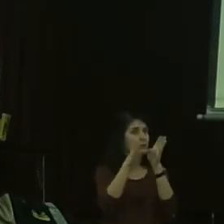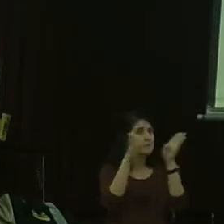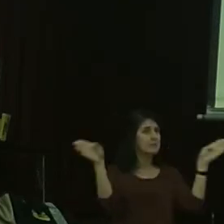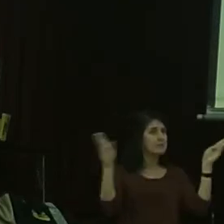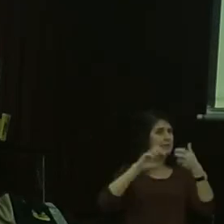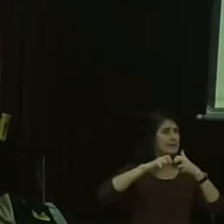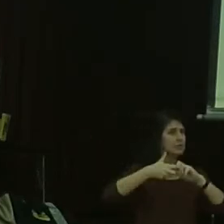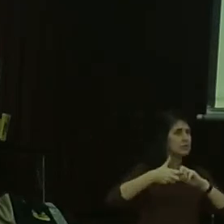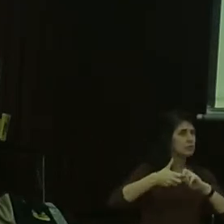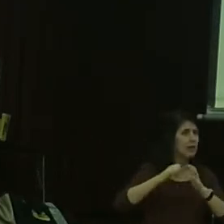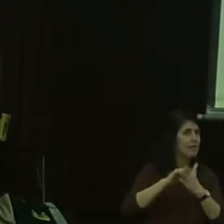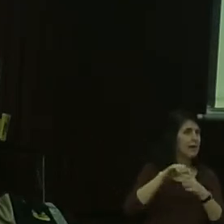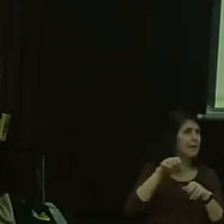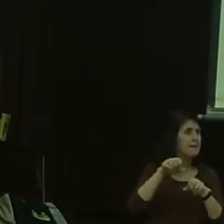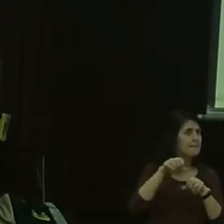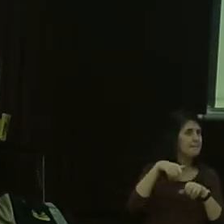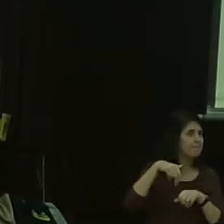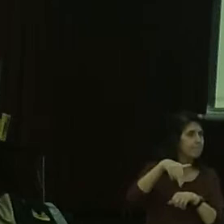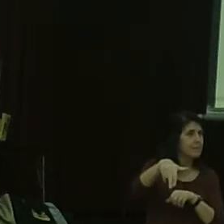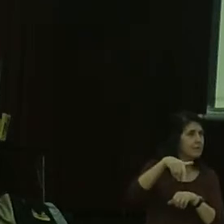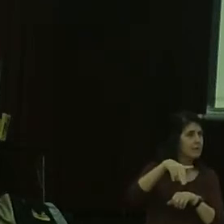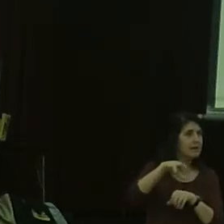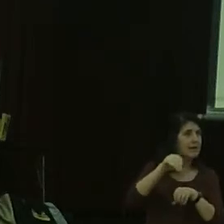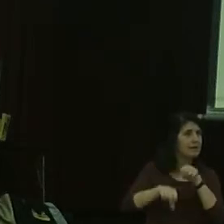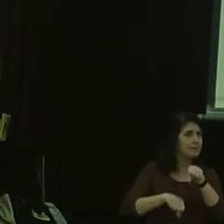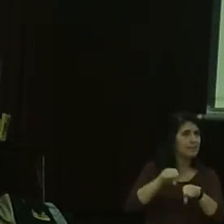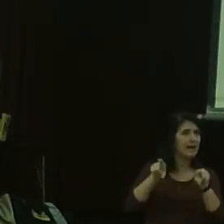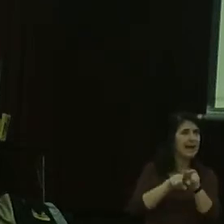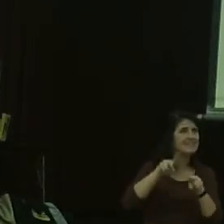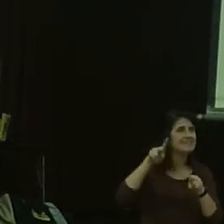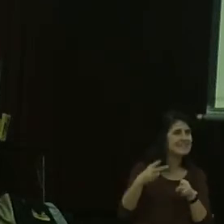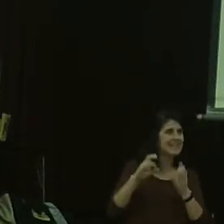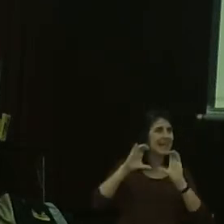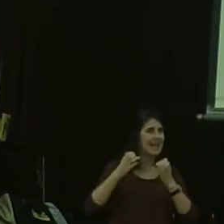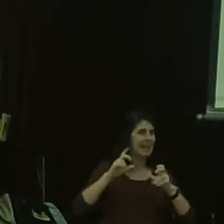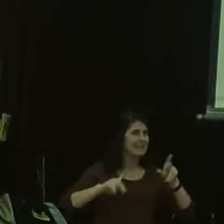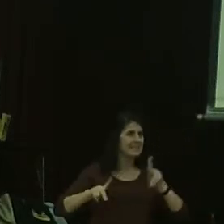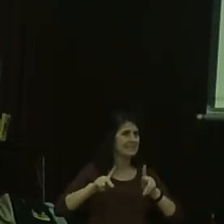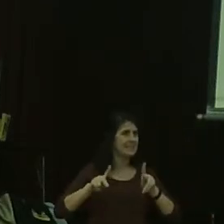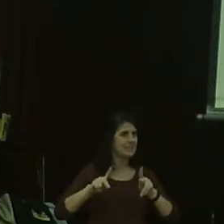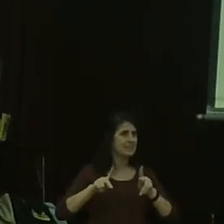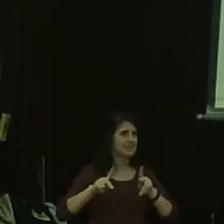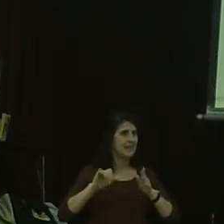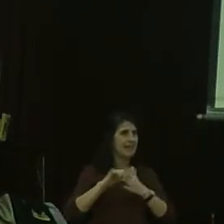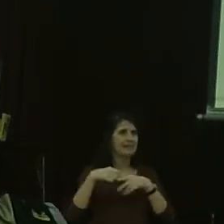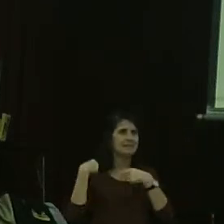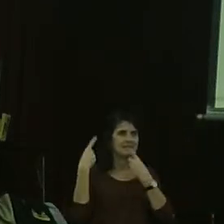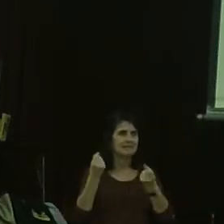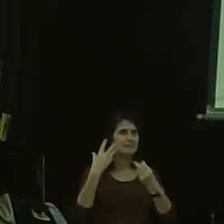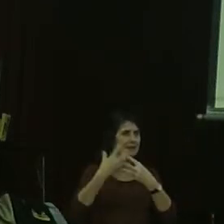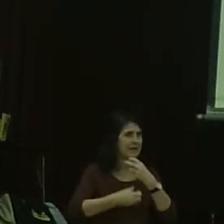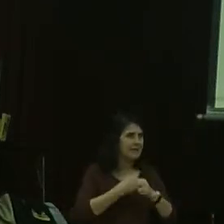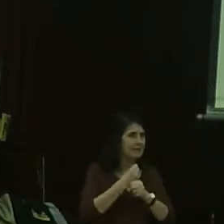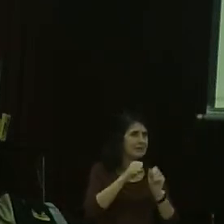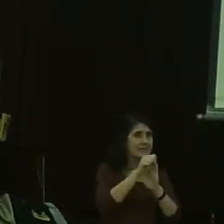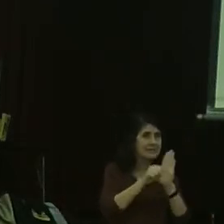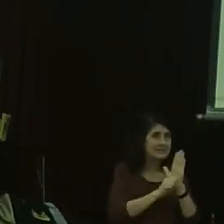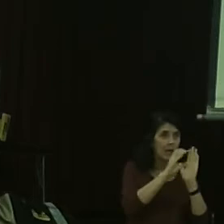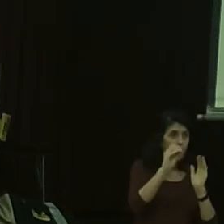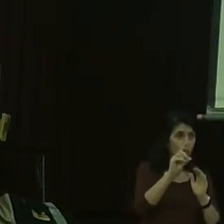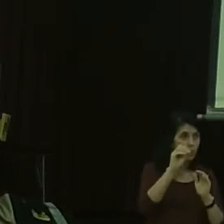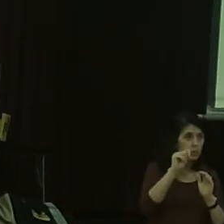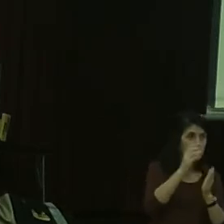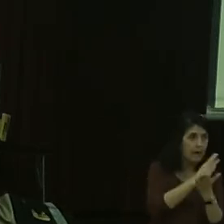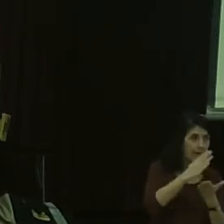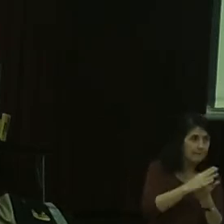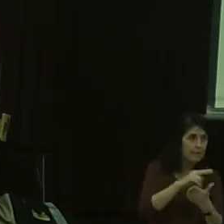that bikes and pedestrians are second class citizens in this state. And they've been that way for years. You look at the state ODOT budget,